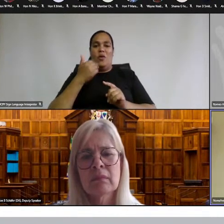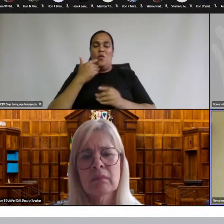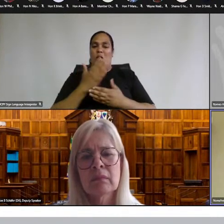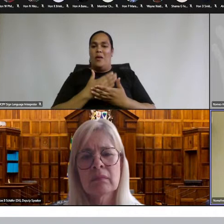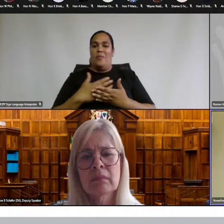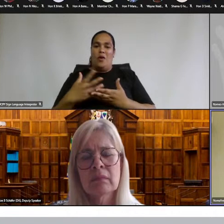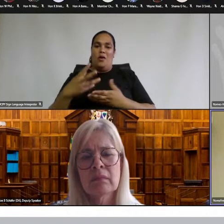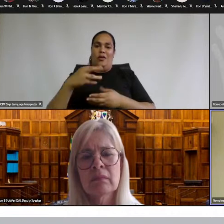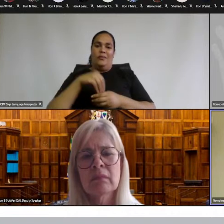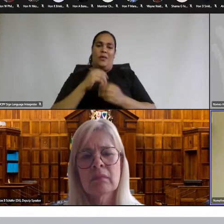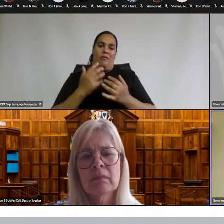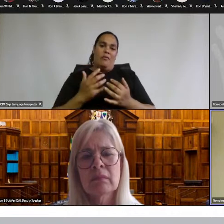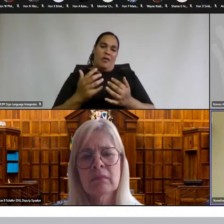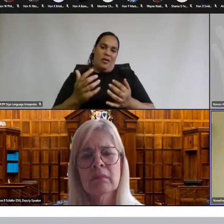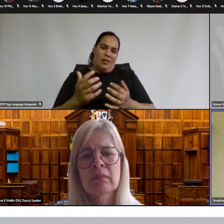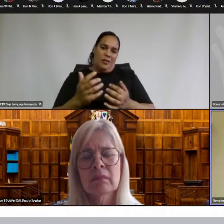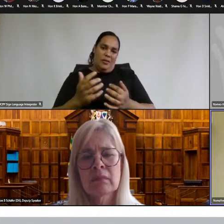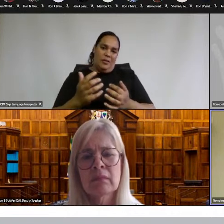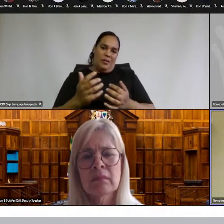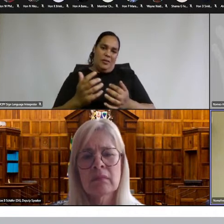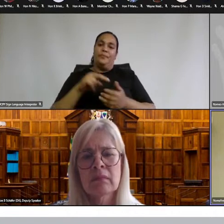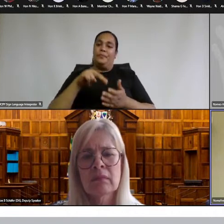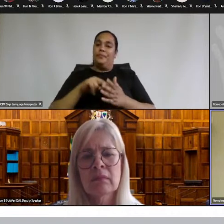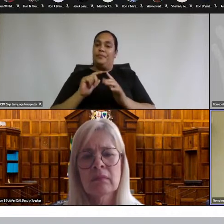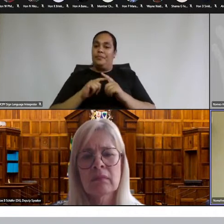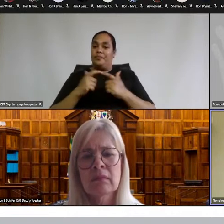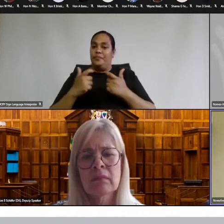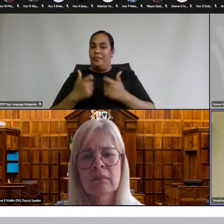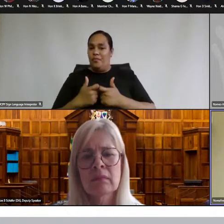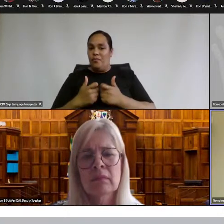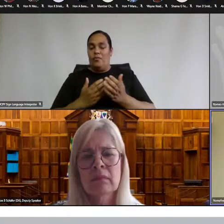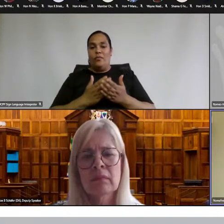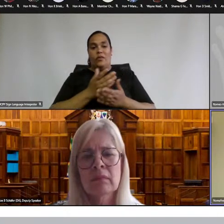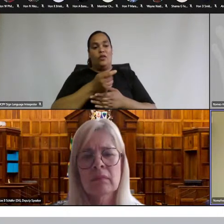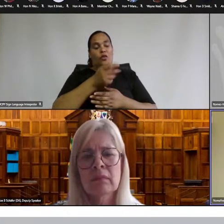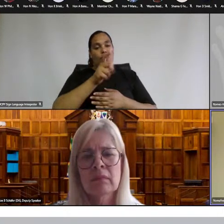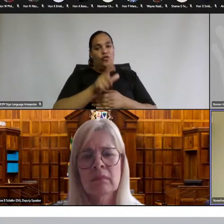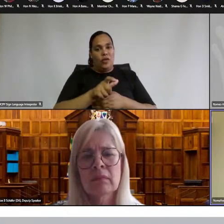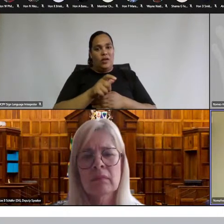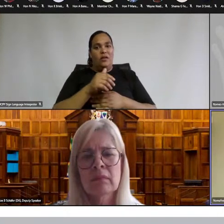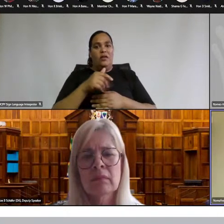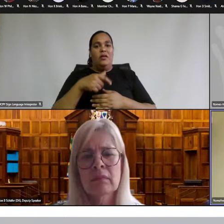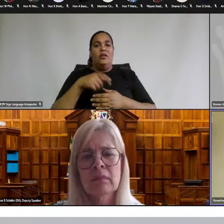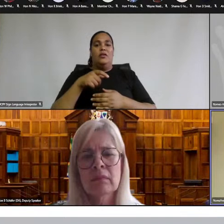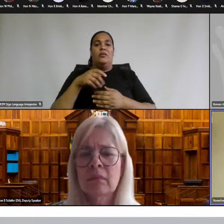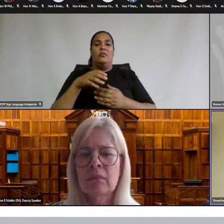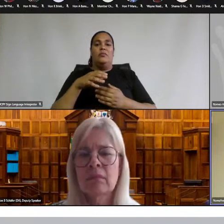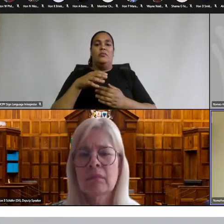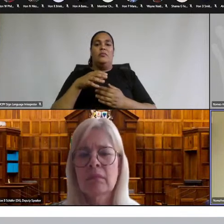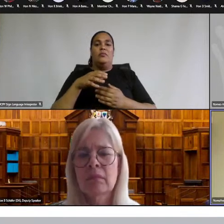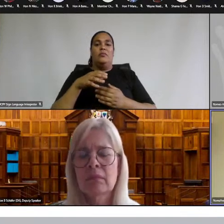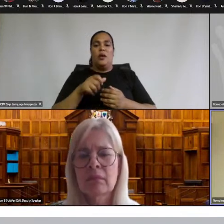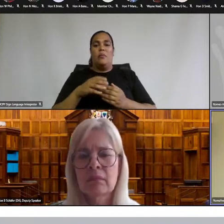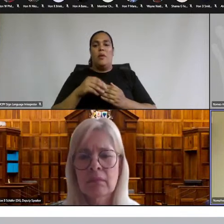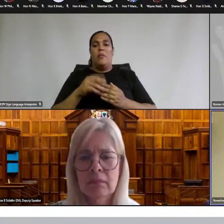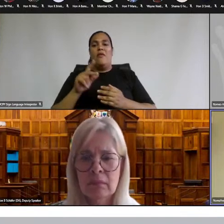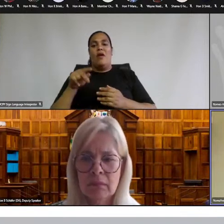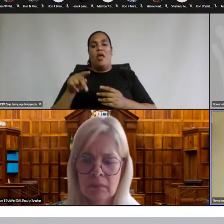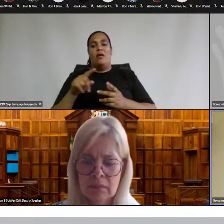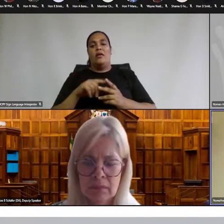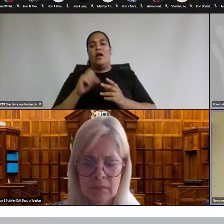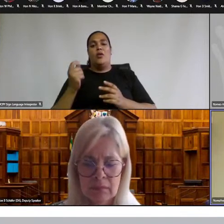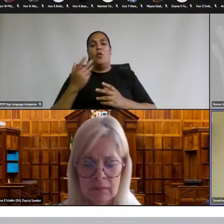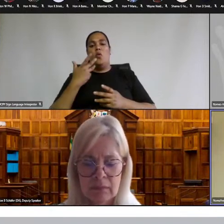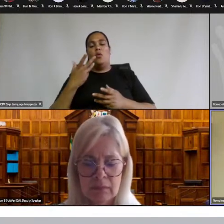of Parliament. The Standing Committee, through the Chair, Member Philanda, and everyone in the